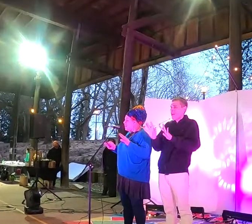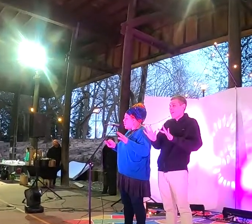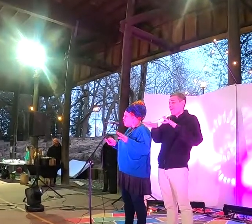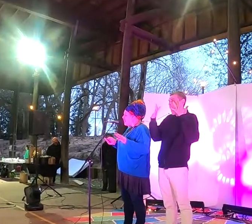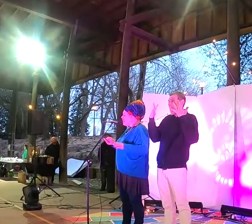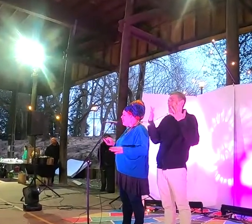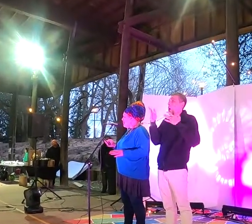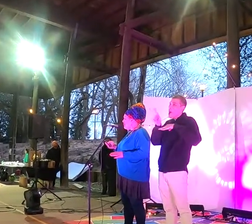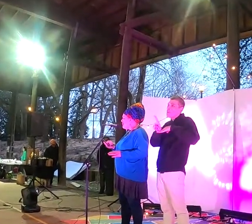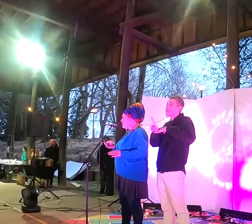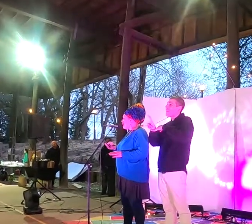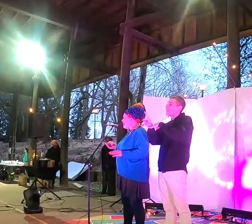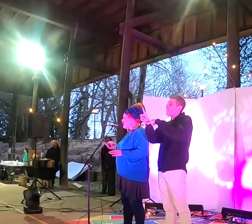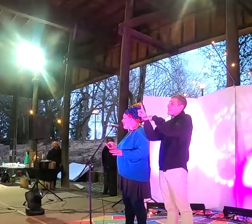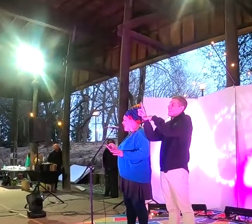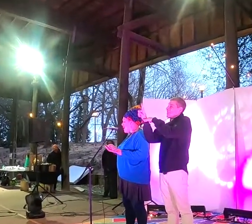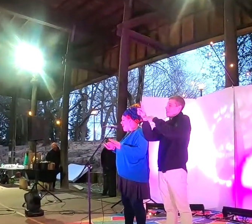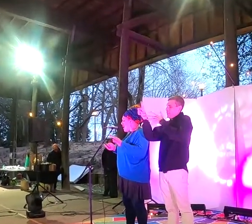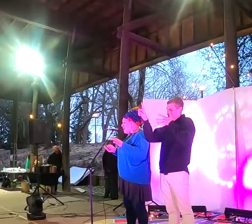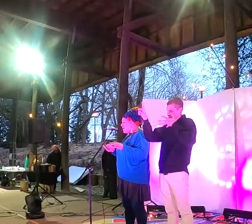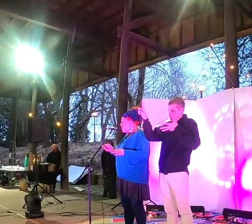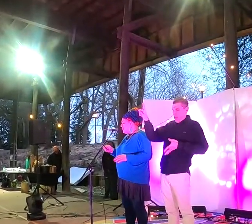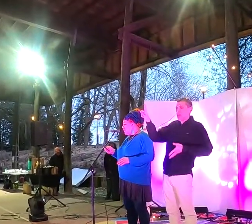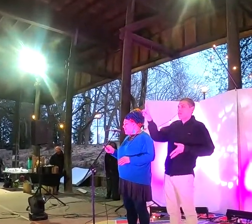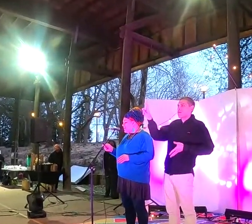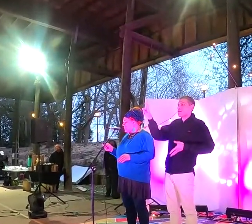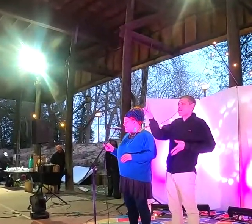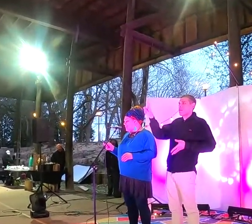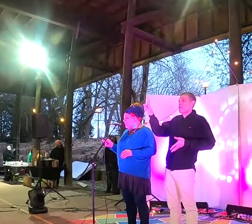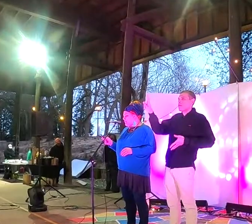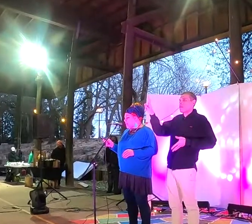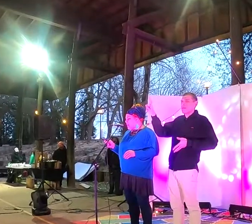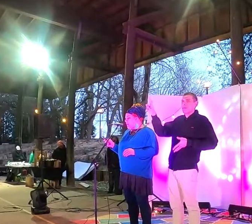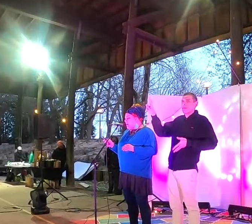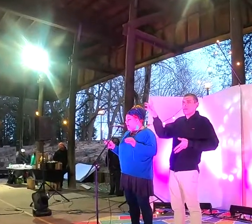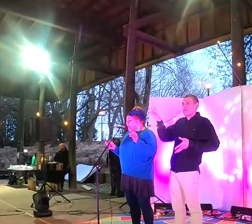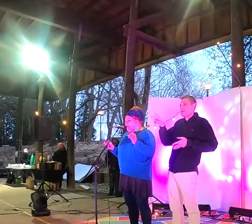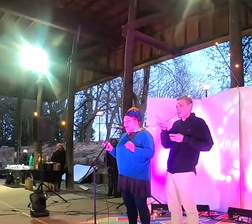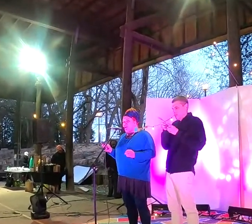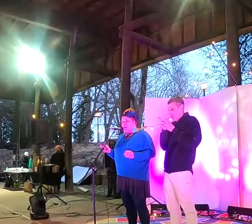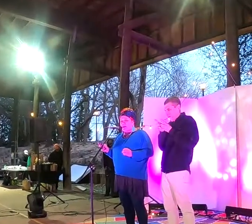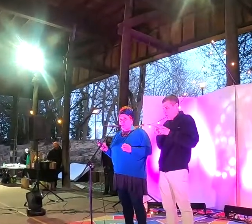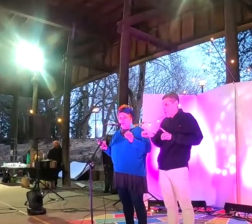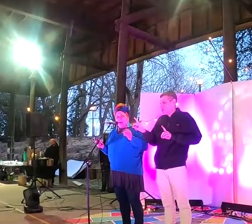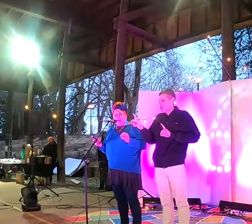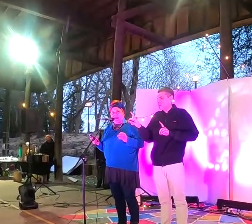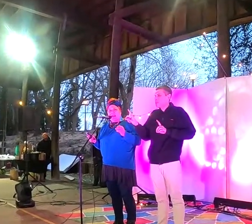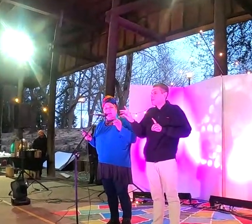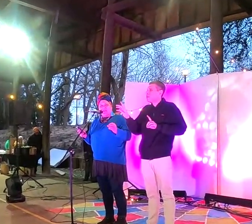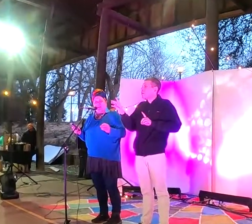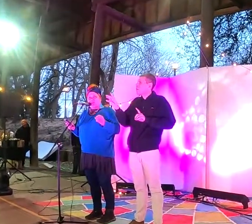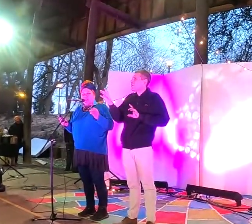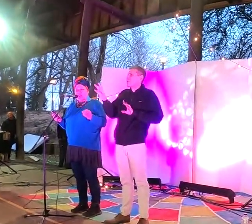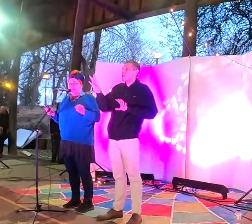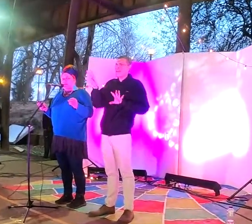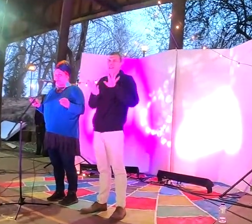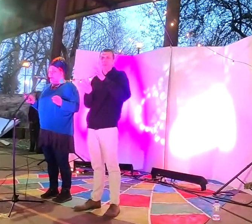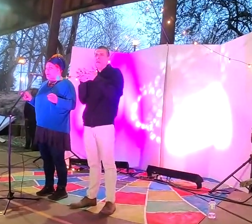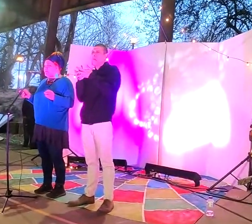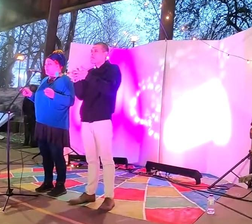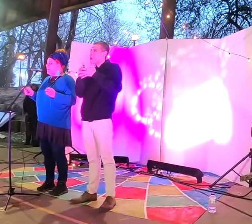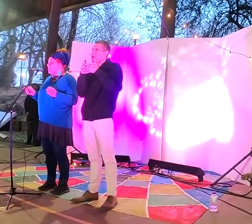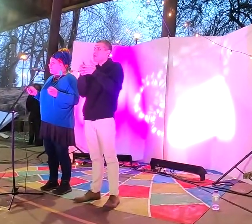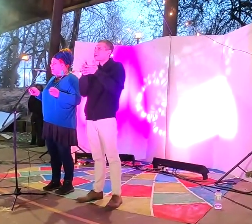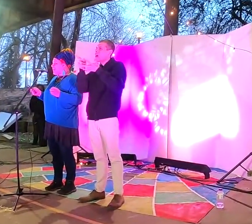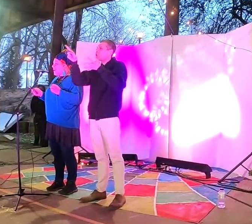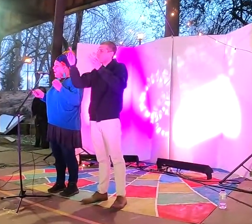not go with them. I got divorced. America, what have you done to